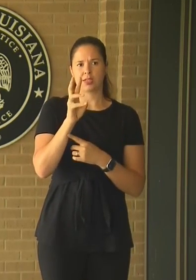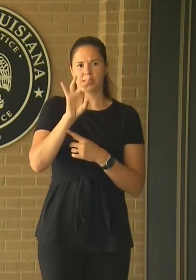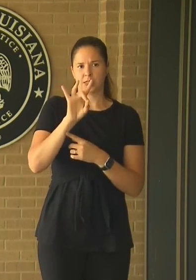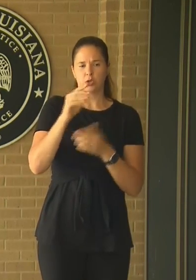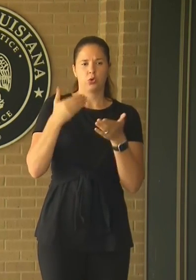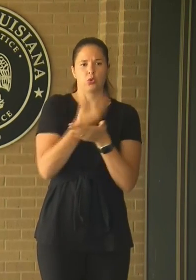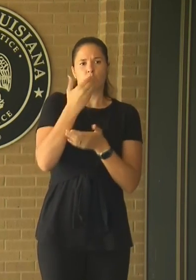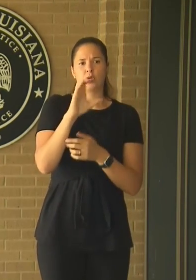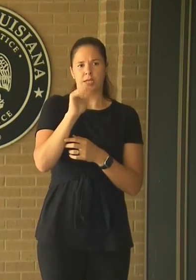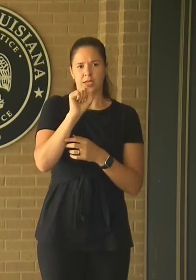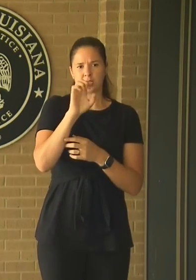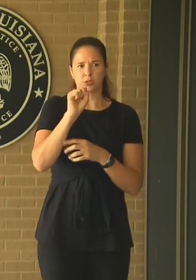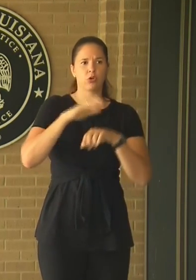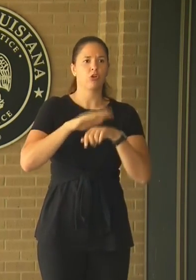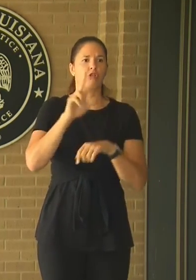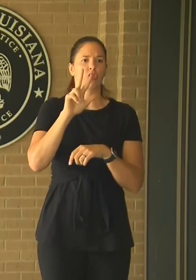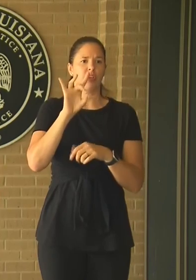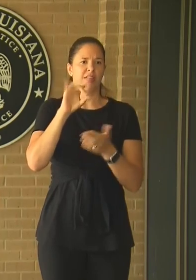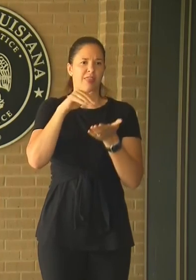1,168 new cases on